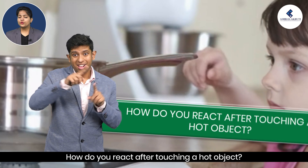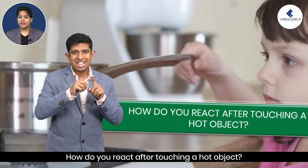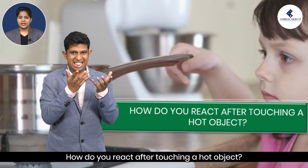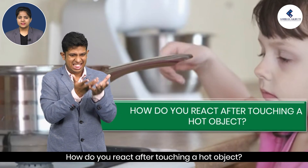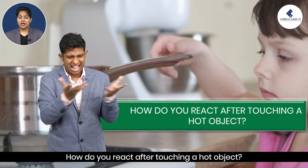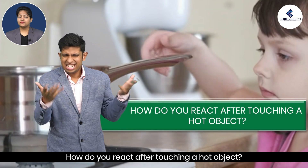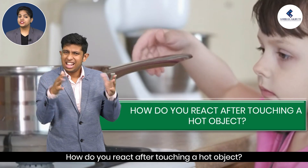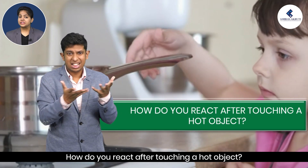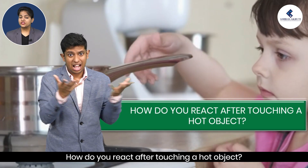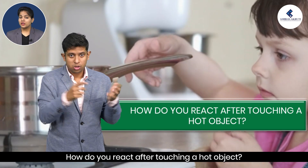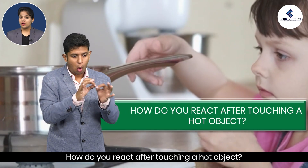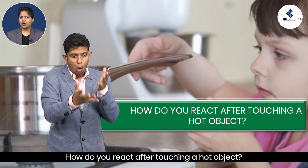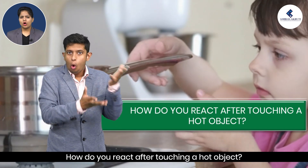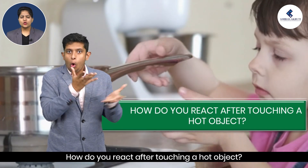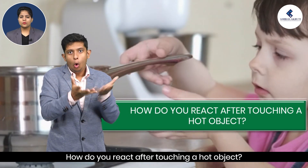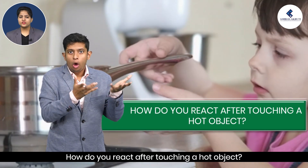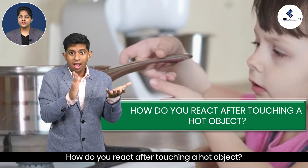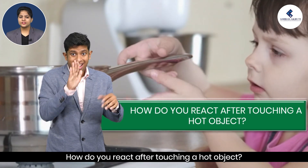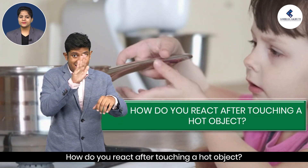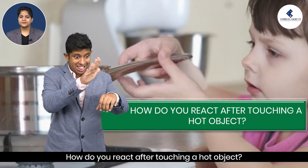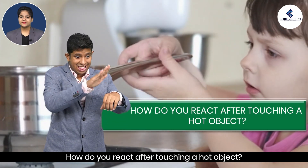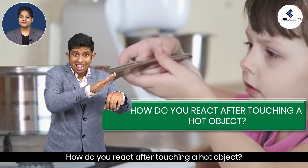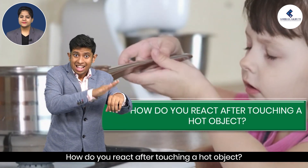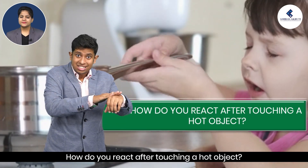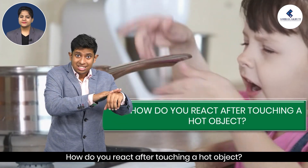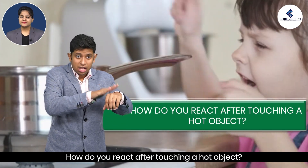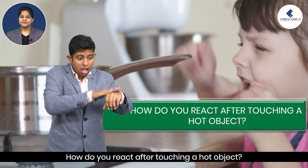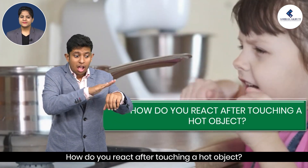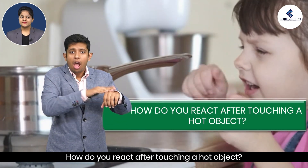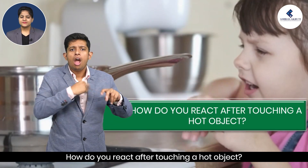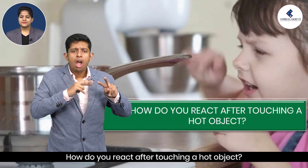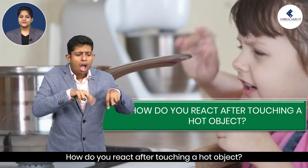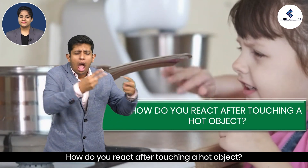How do you react after touching a hot object?